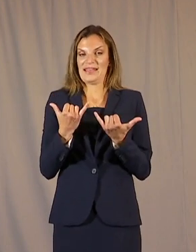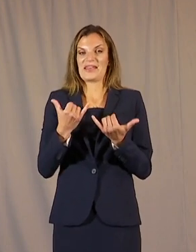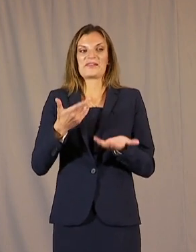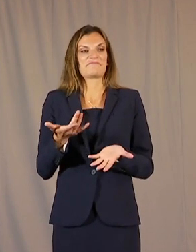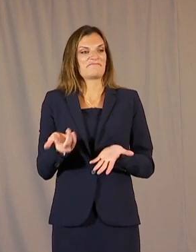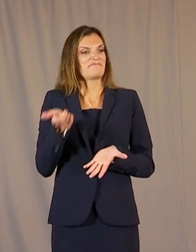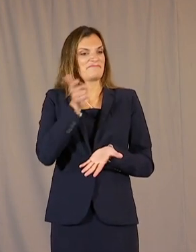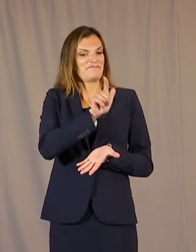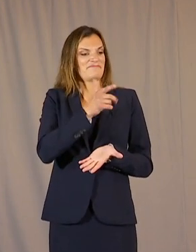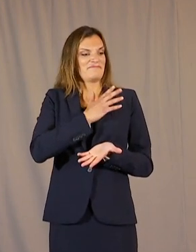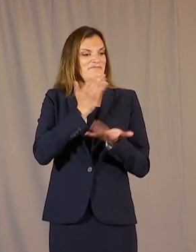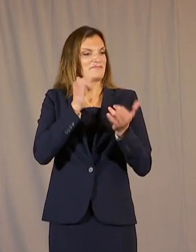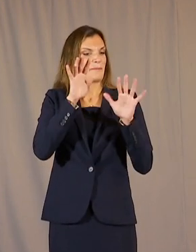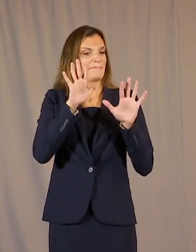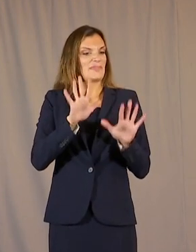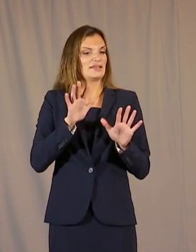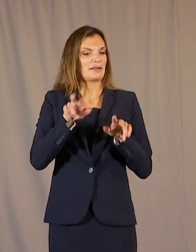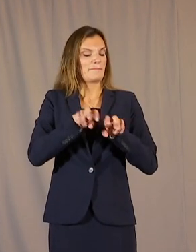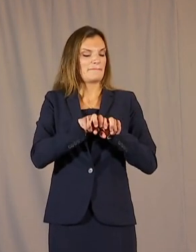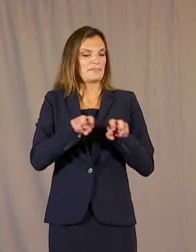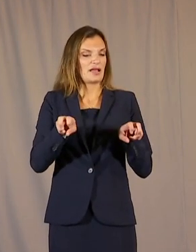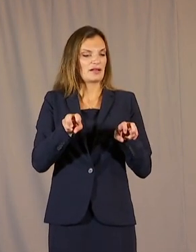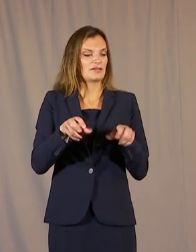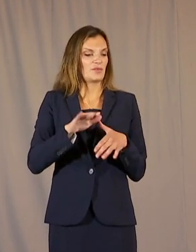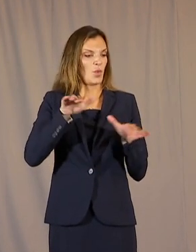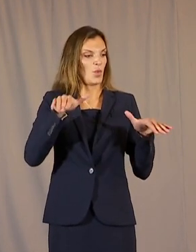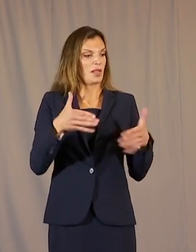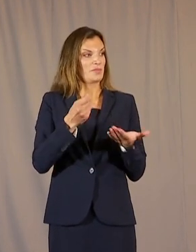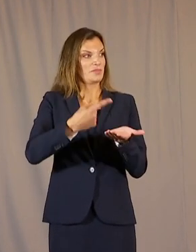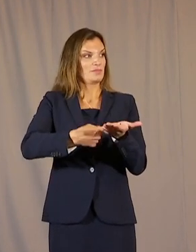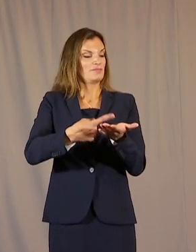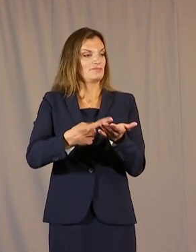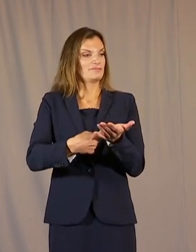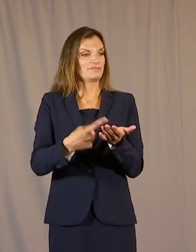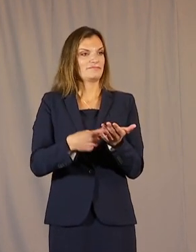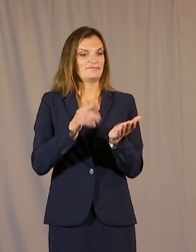please welcome our amazing panel and welcome to the discussion.